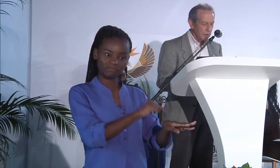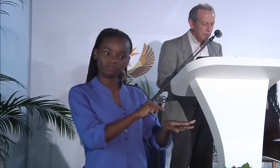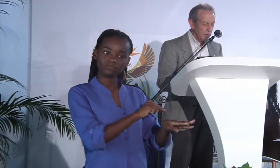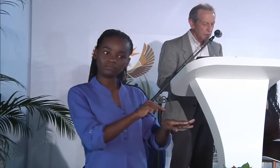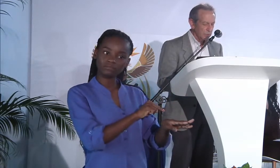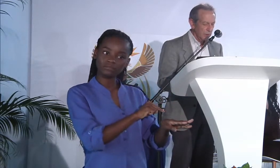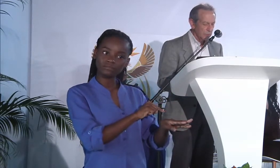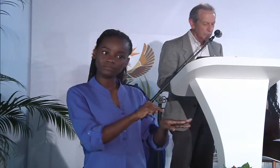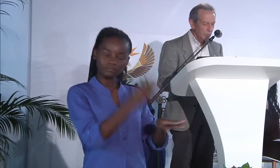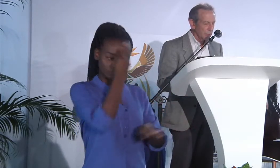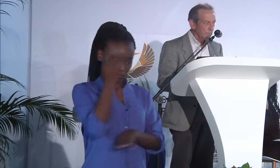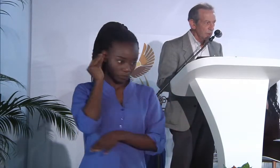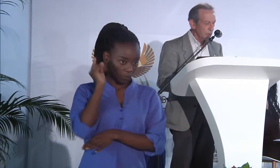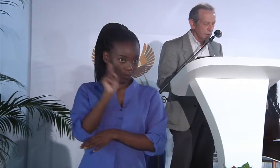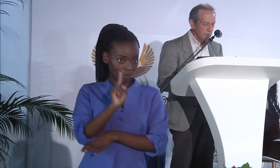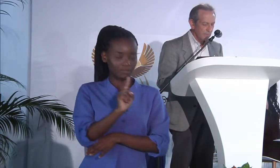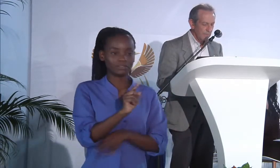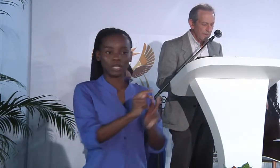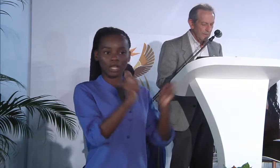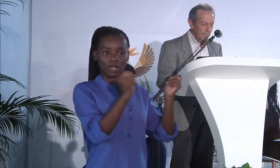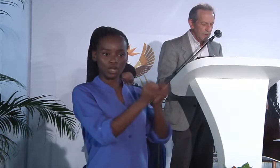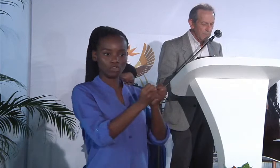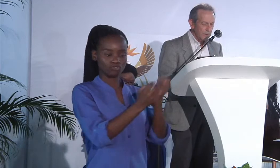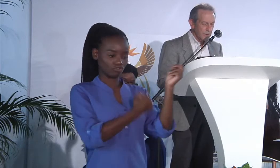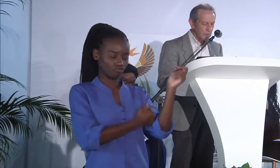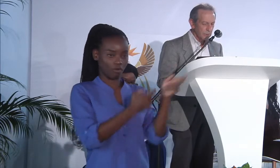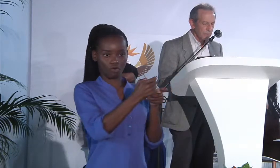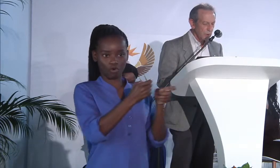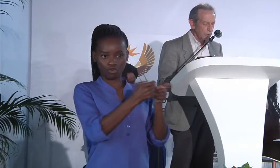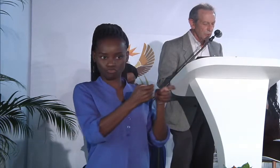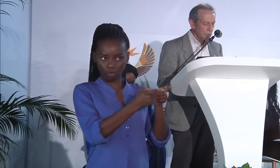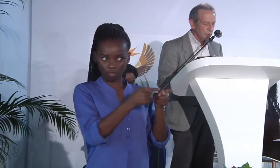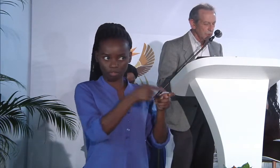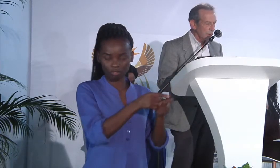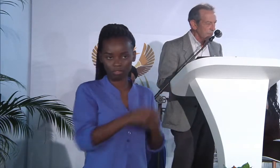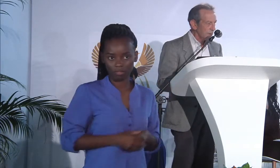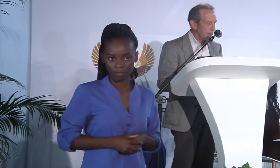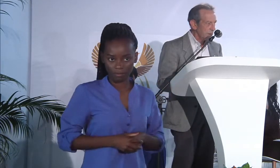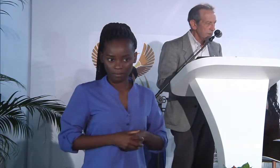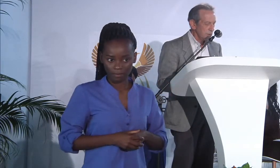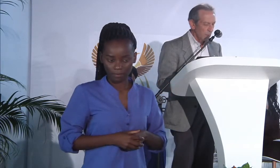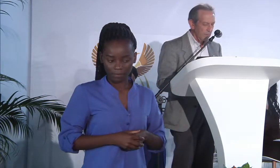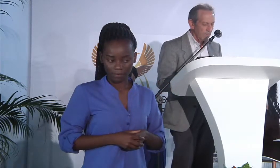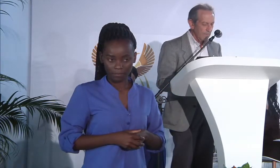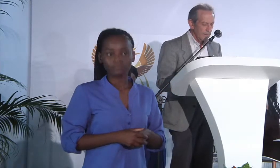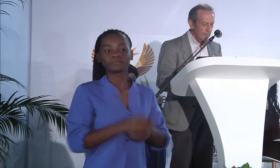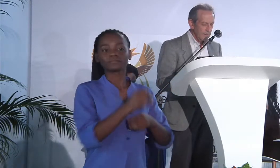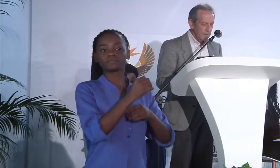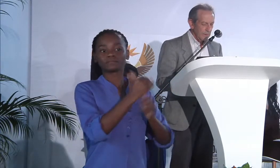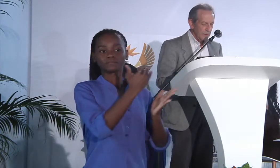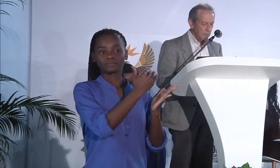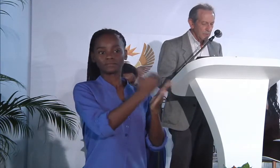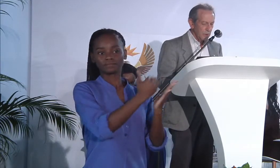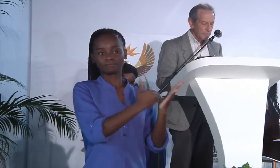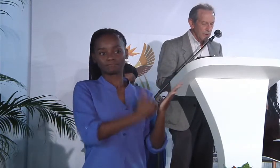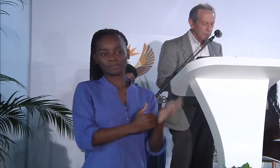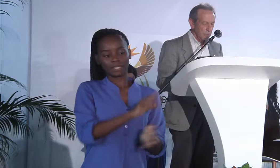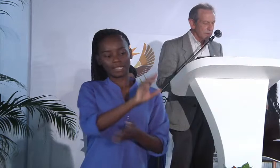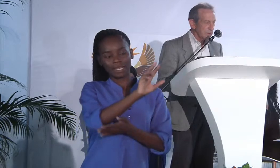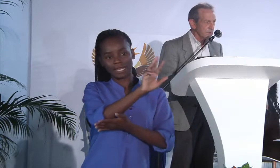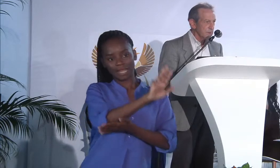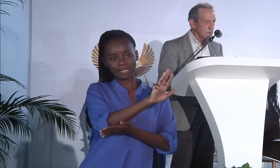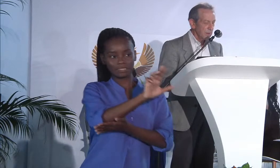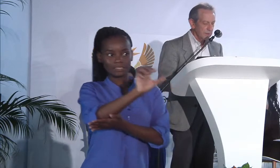Nations International Drug Control Conventions, namely the Single Convention on Narcotic Drugs, 1961, the Convention of